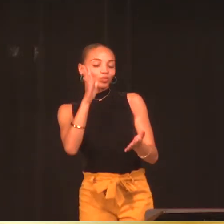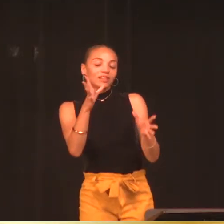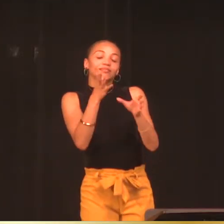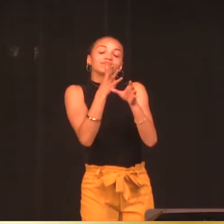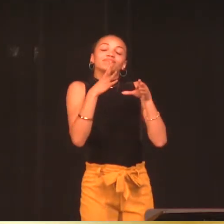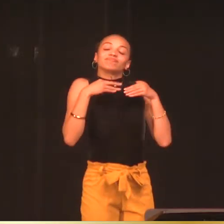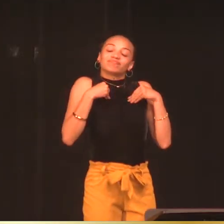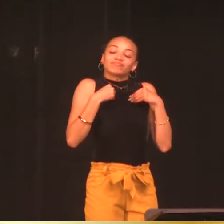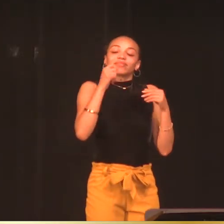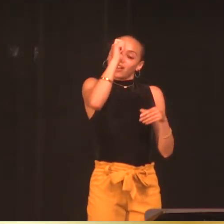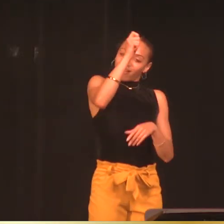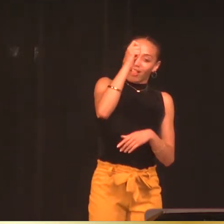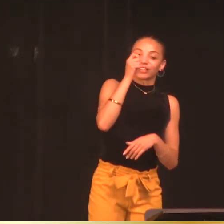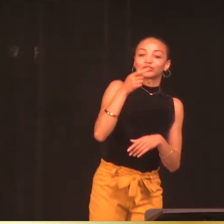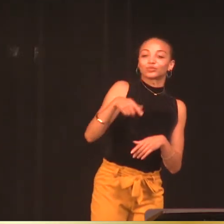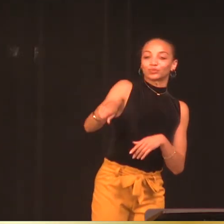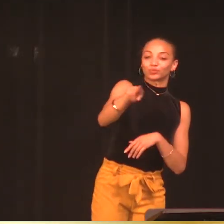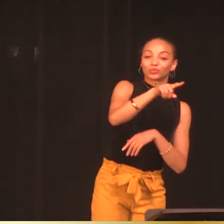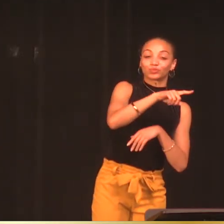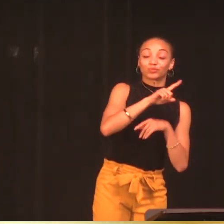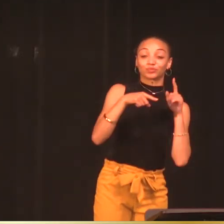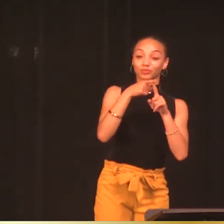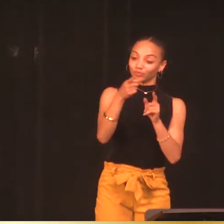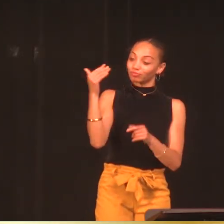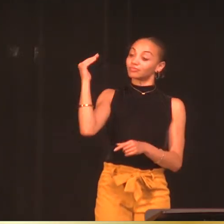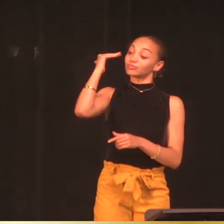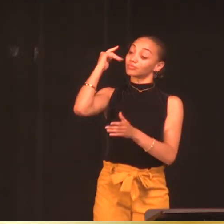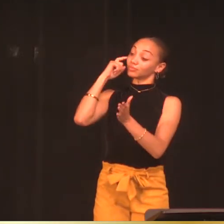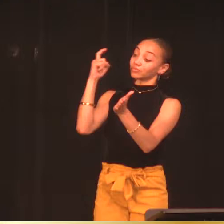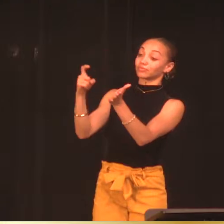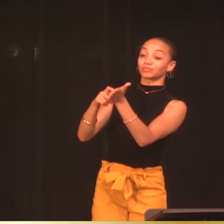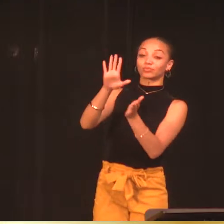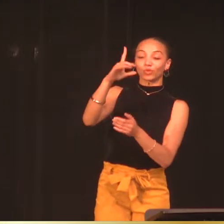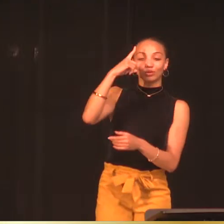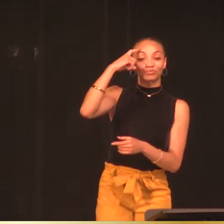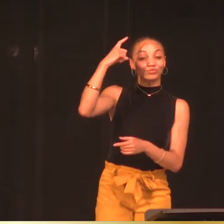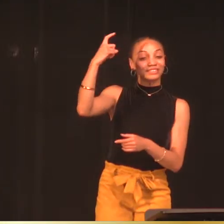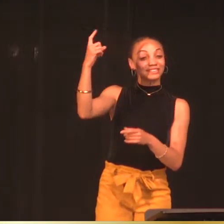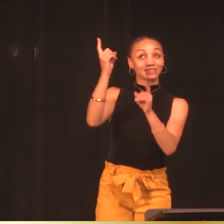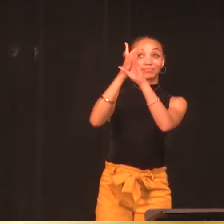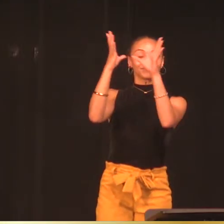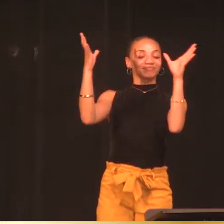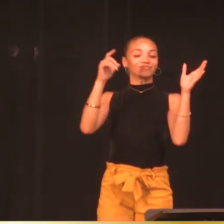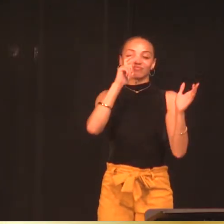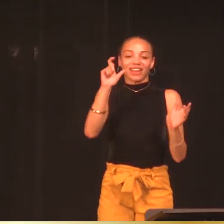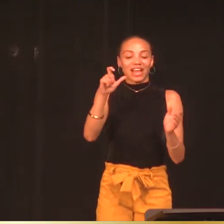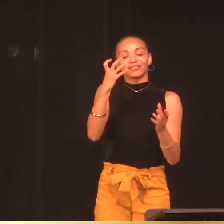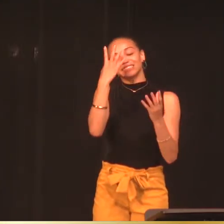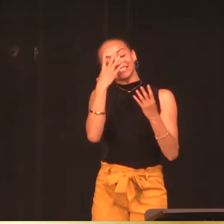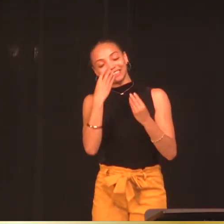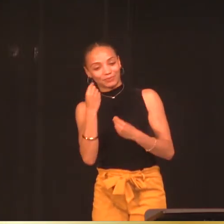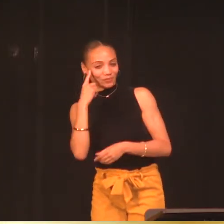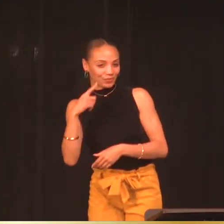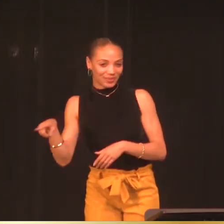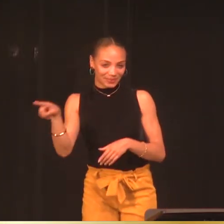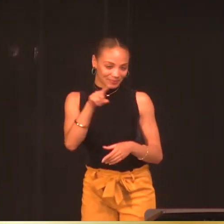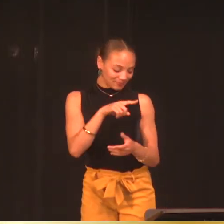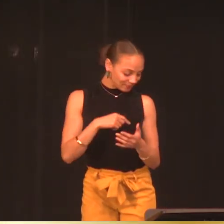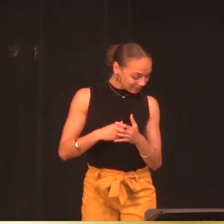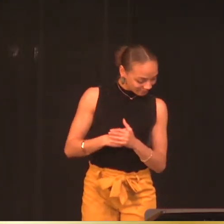When you are present, be present. I acknowledge you and I recognize your dreams. The dreams aren't only